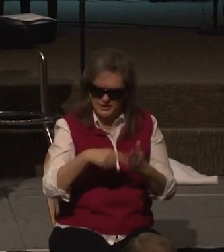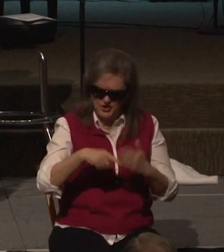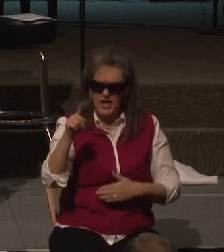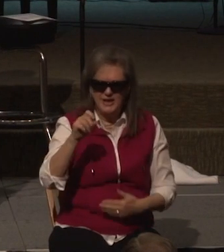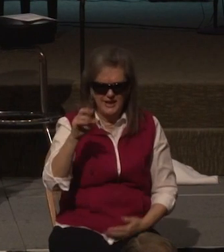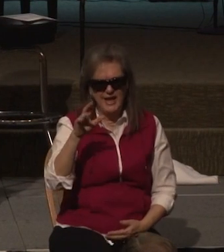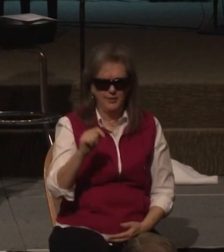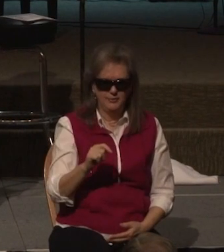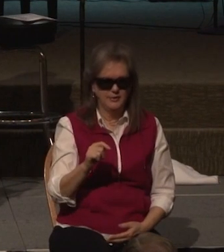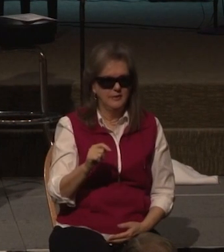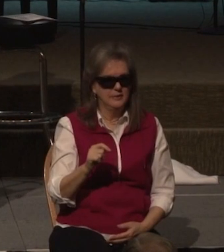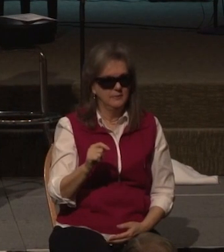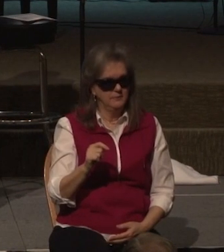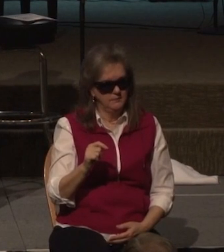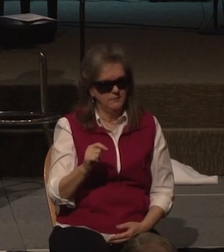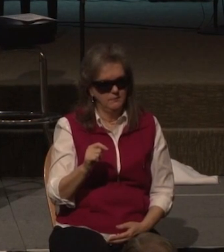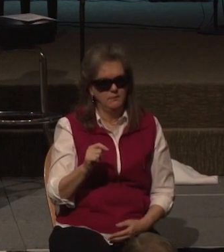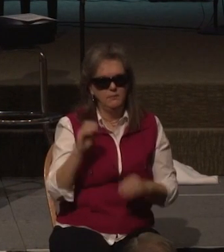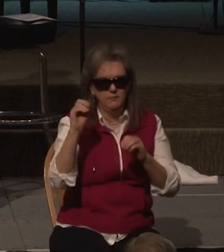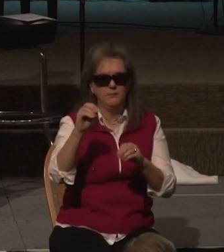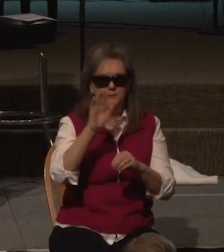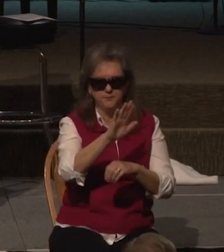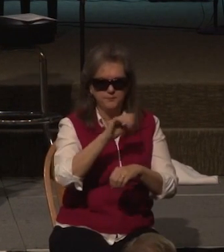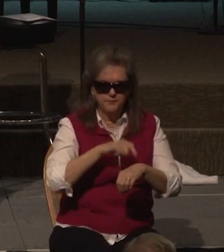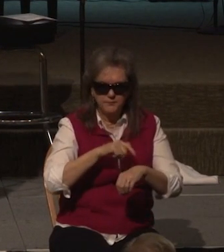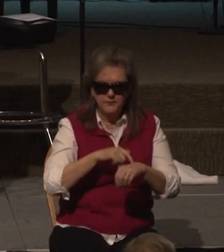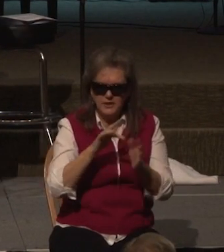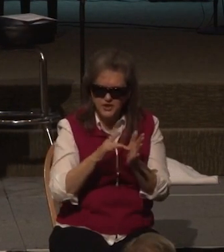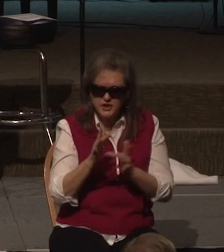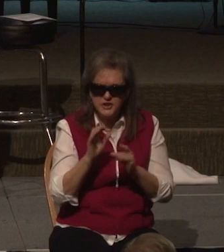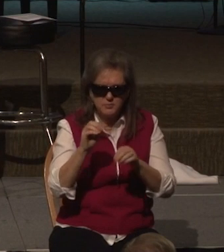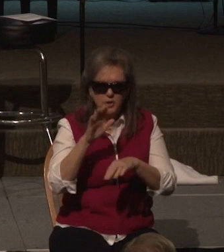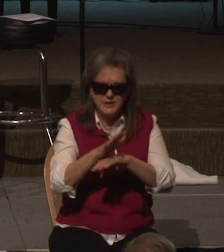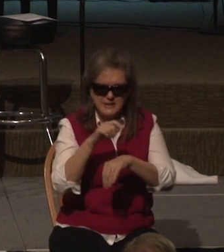out. And he just invested and invited.